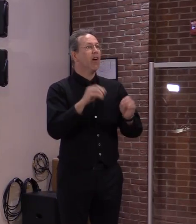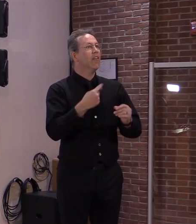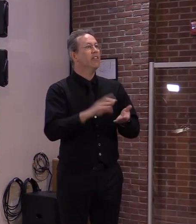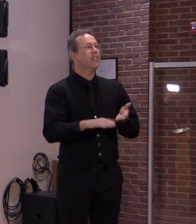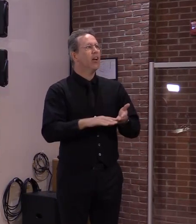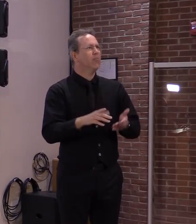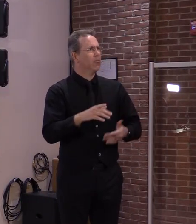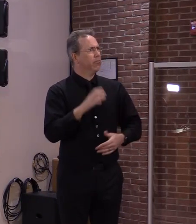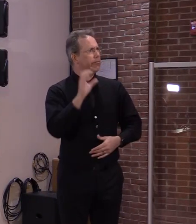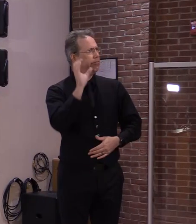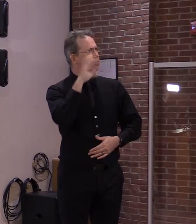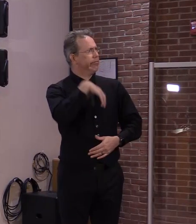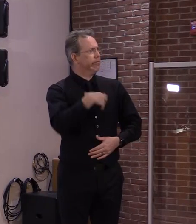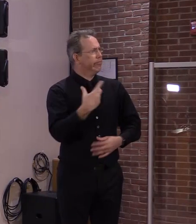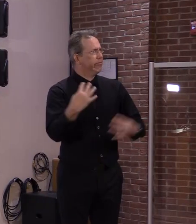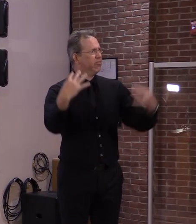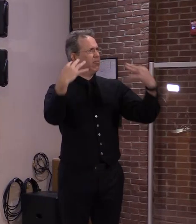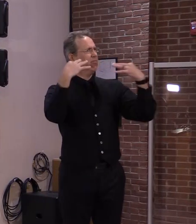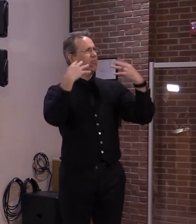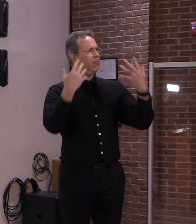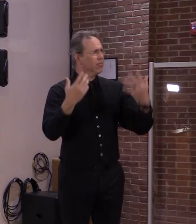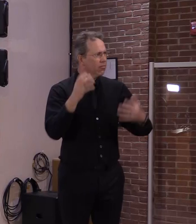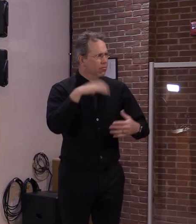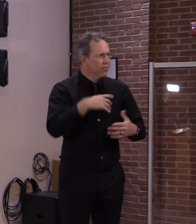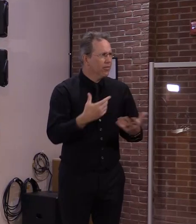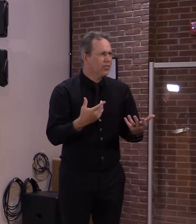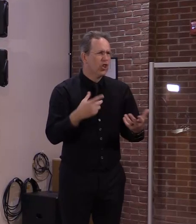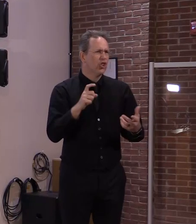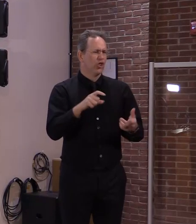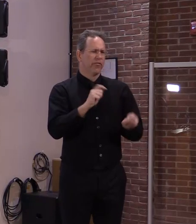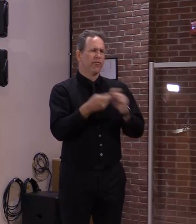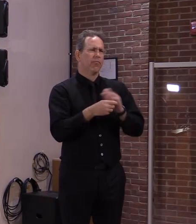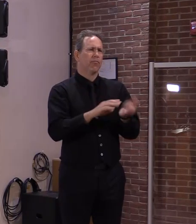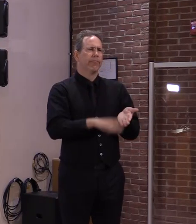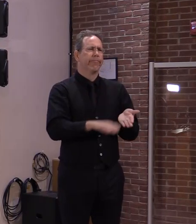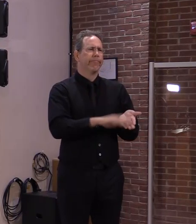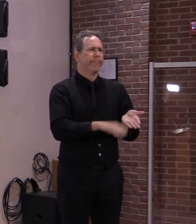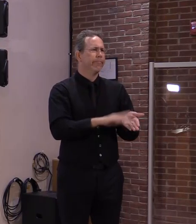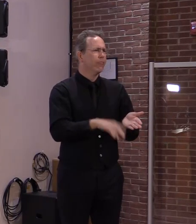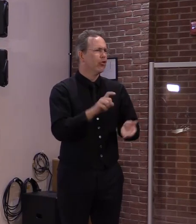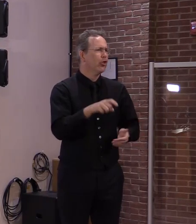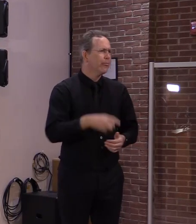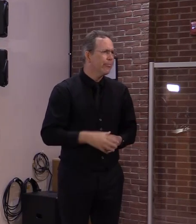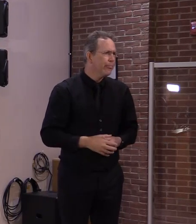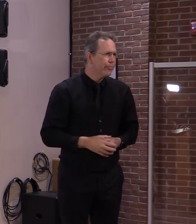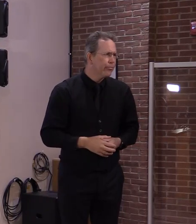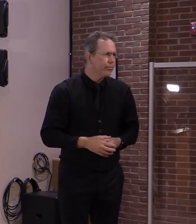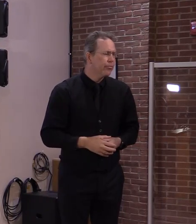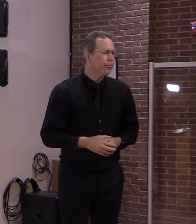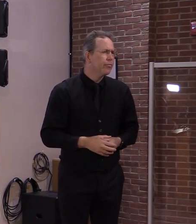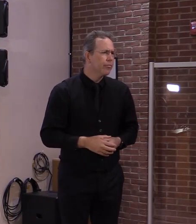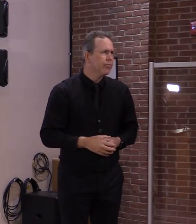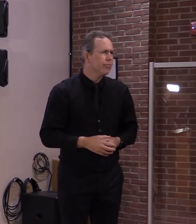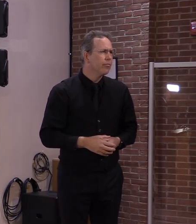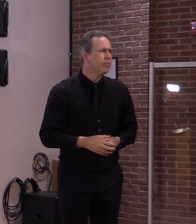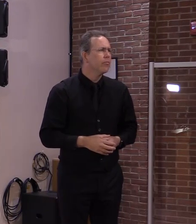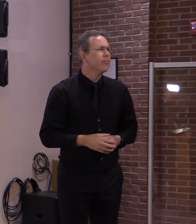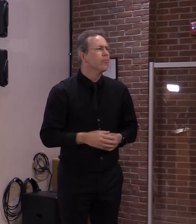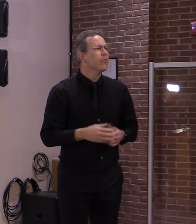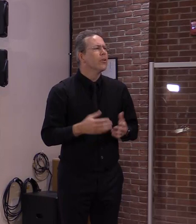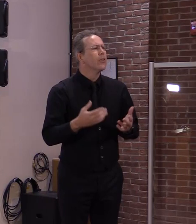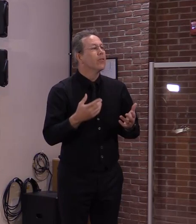does not give this exemption. And it puts us at a real disadvantage from my perspective.